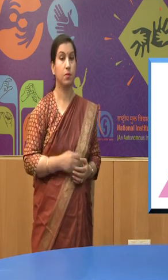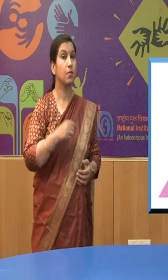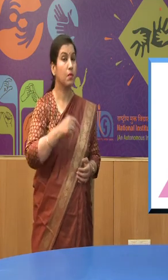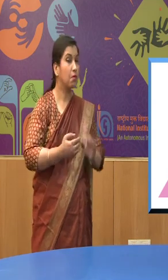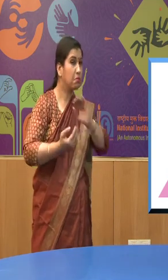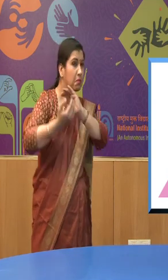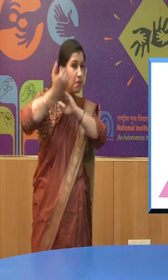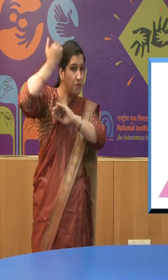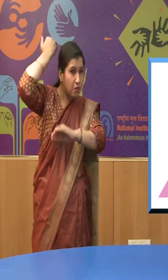During earlier times,